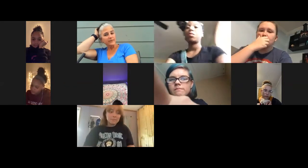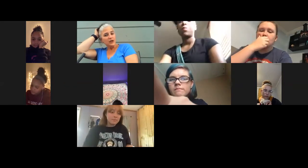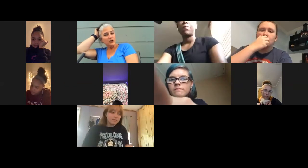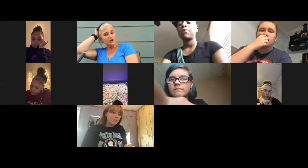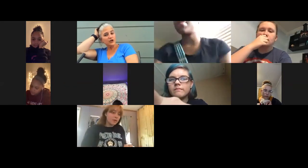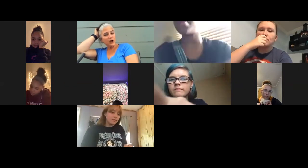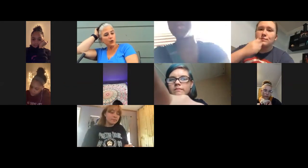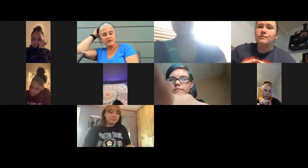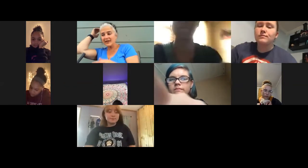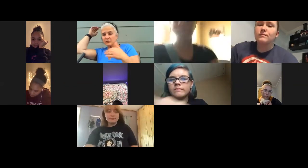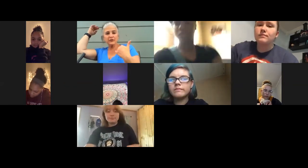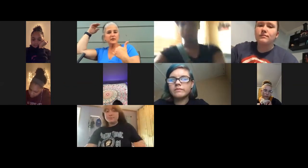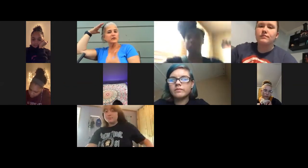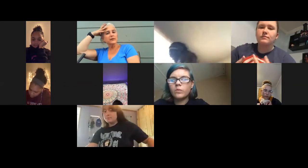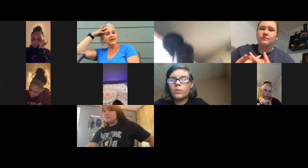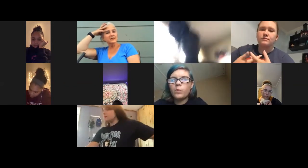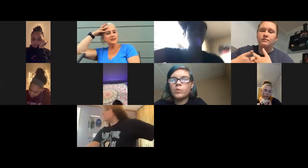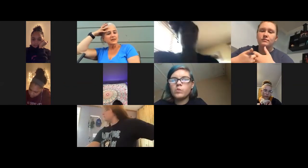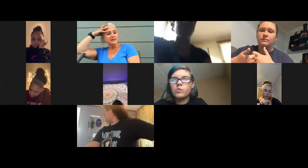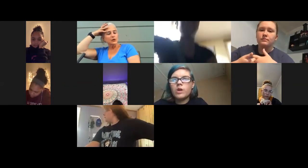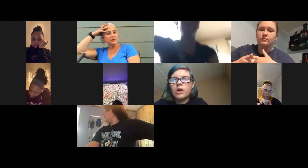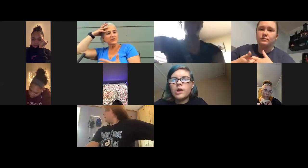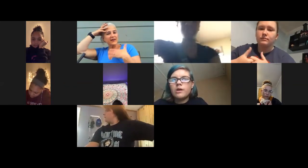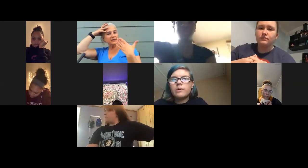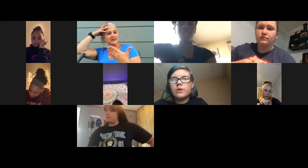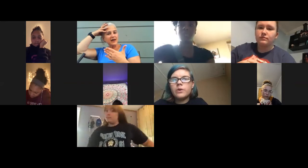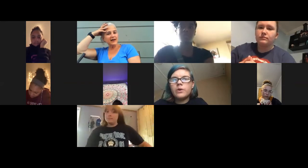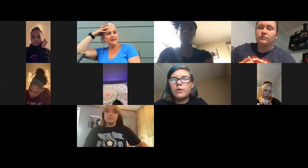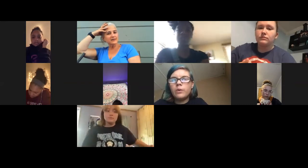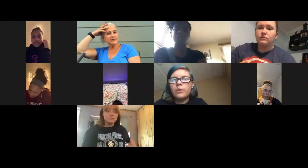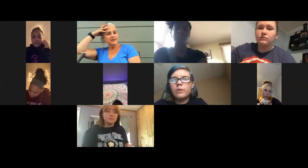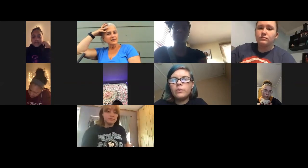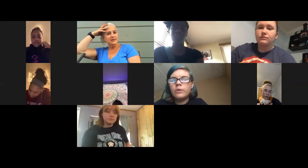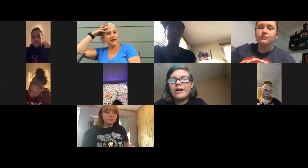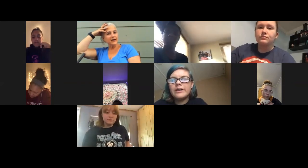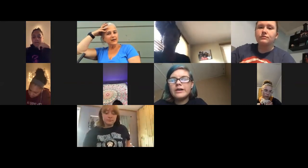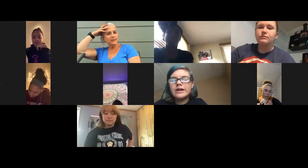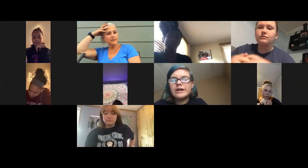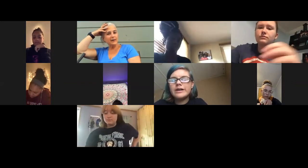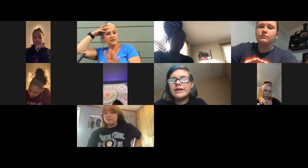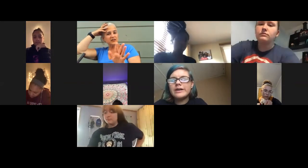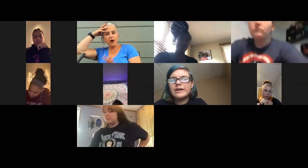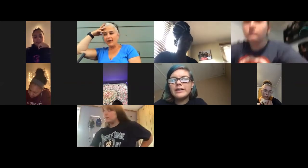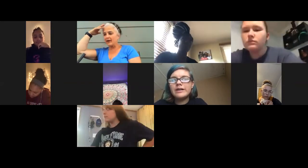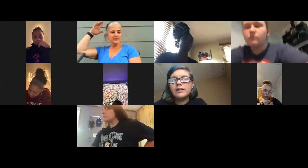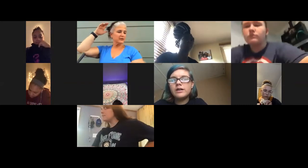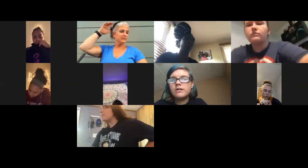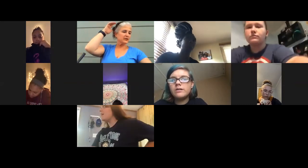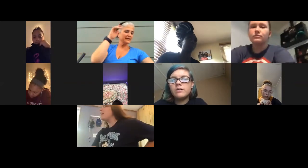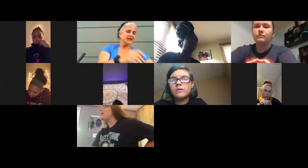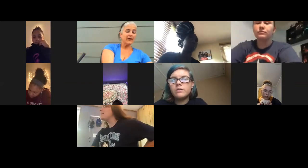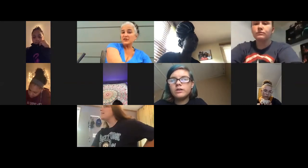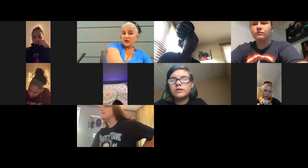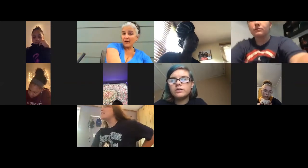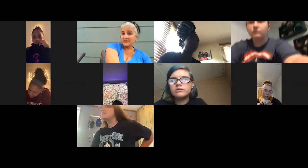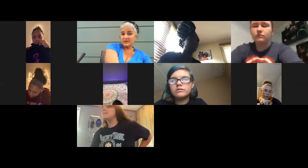Okay, so let's review a little bit with the family signs. I'm just going to call out, let me look at